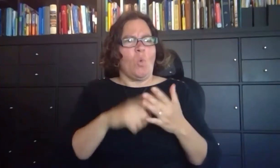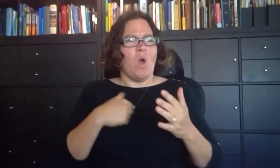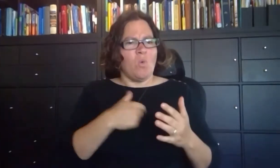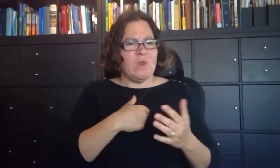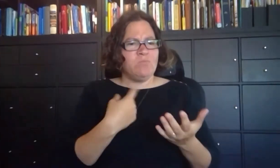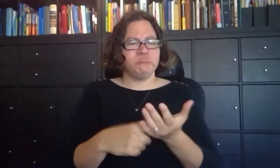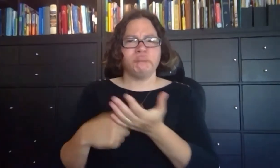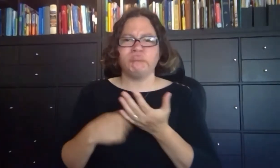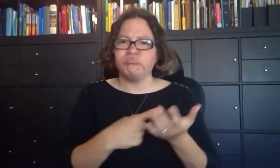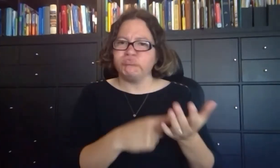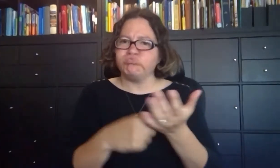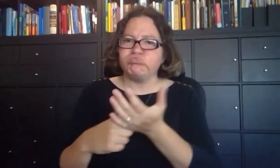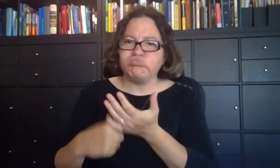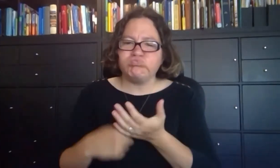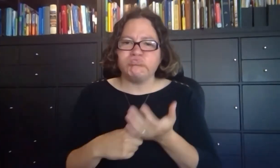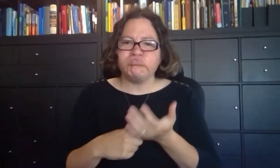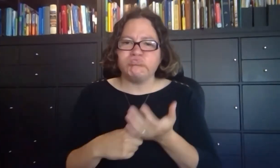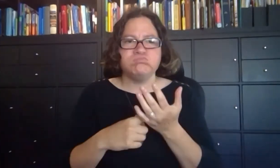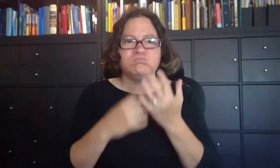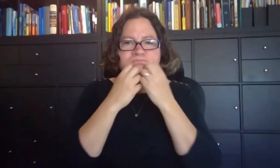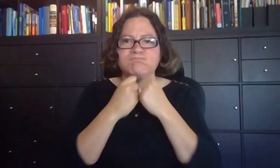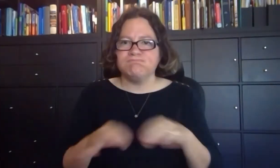outsider, one who does not belong.